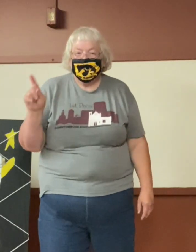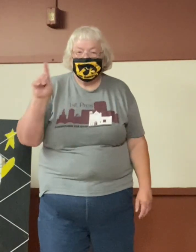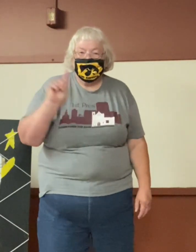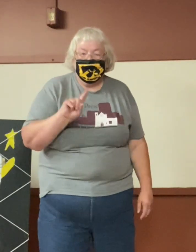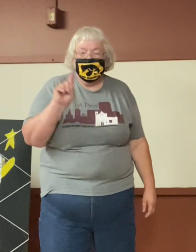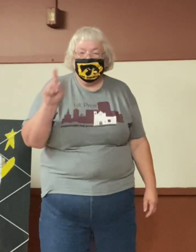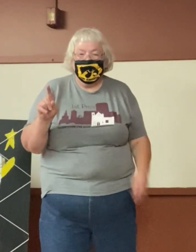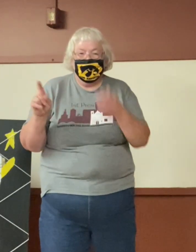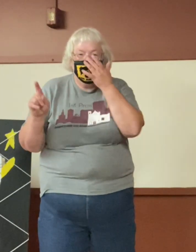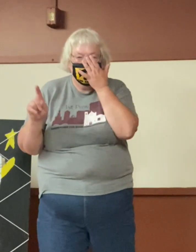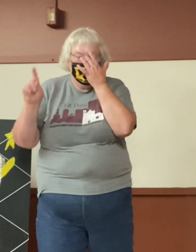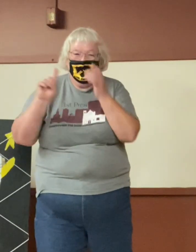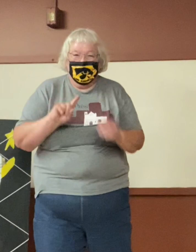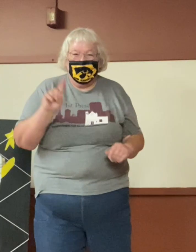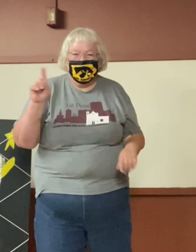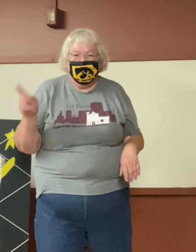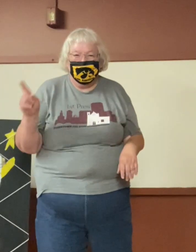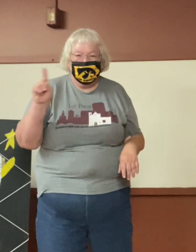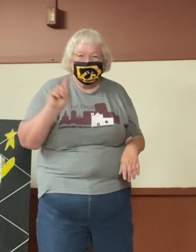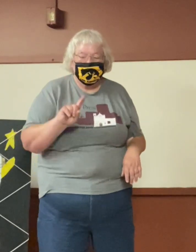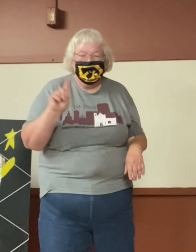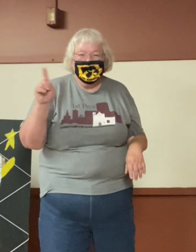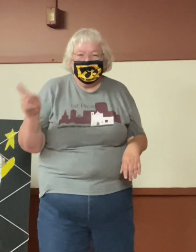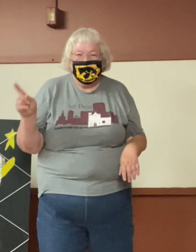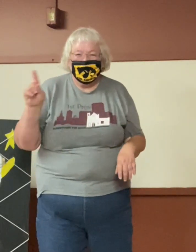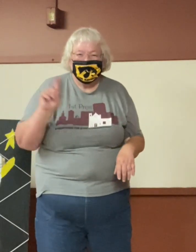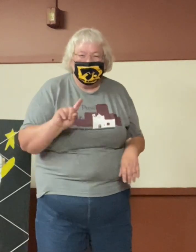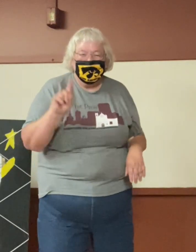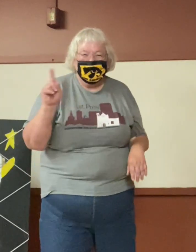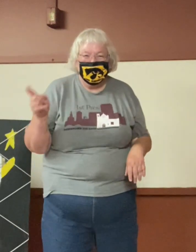shine. This little light of mine, I'm gonna let it shine.